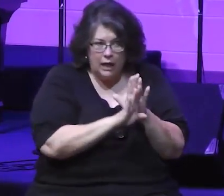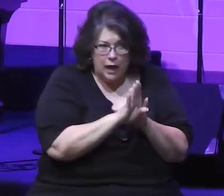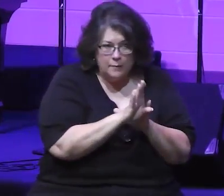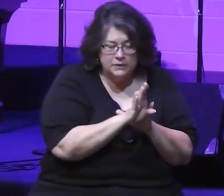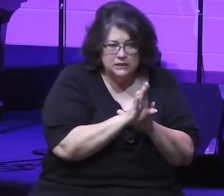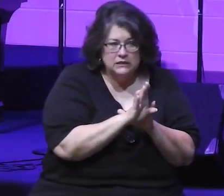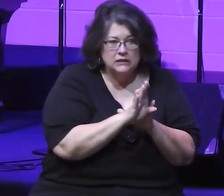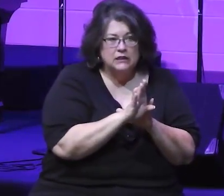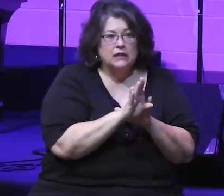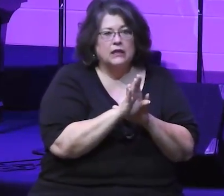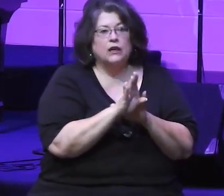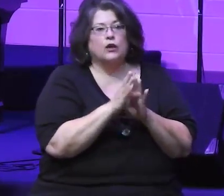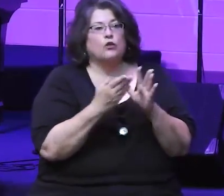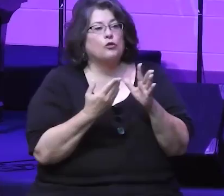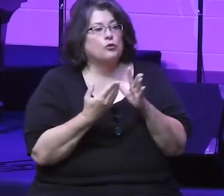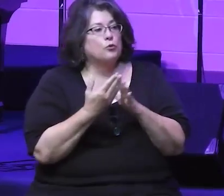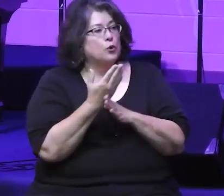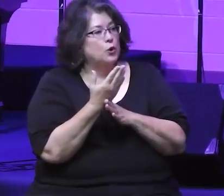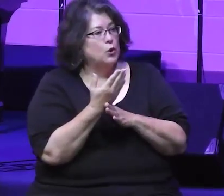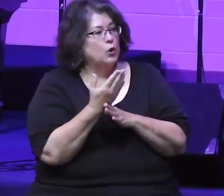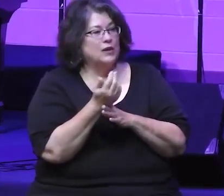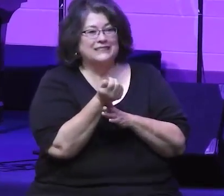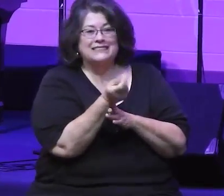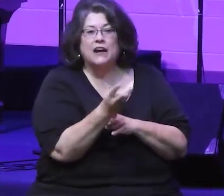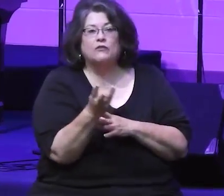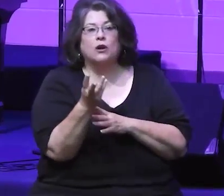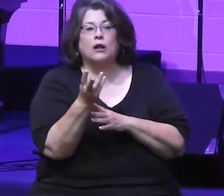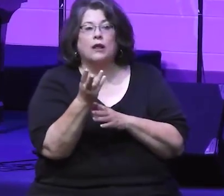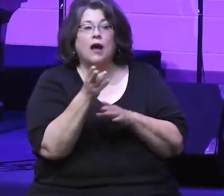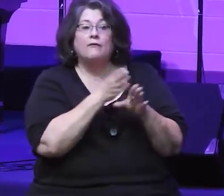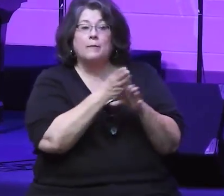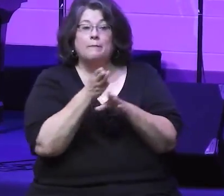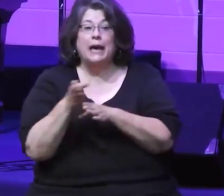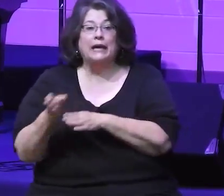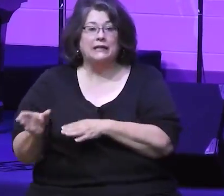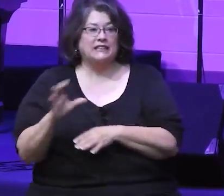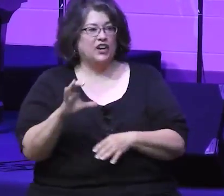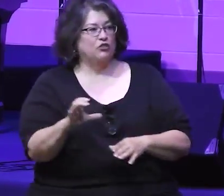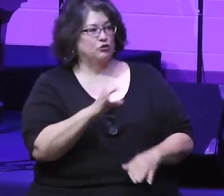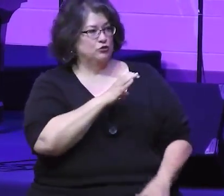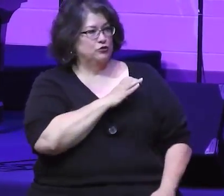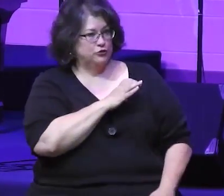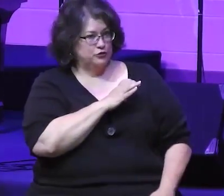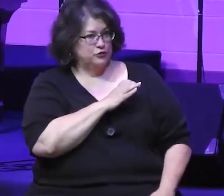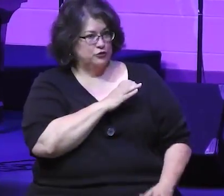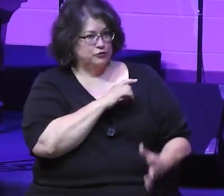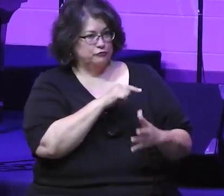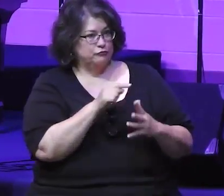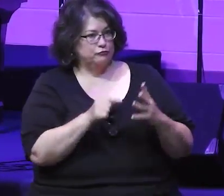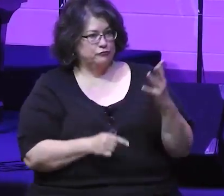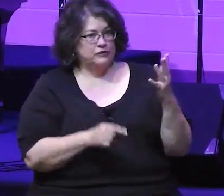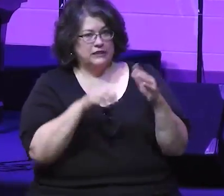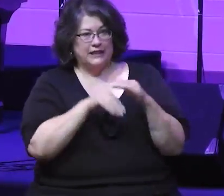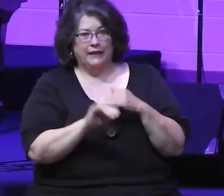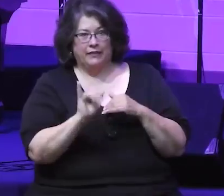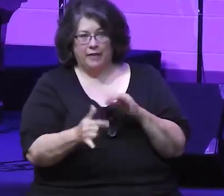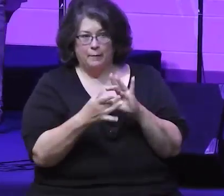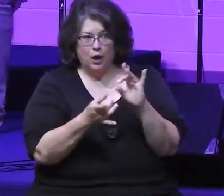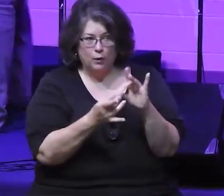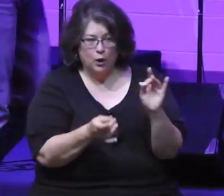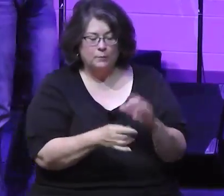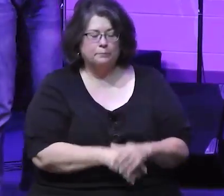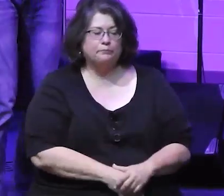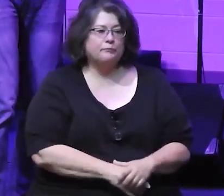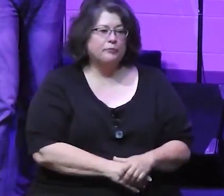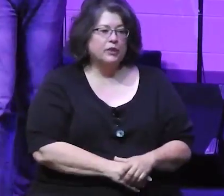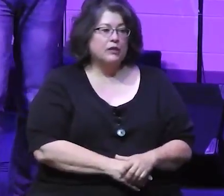through, or it unfolds through several of the main characters, or all of the main characters that are in that parable.